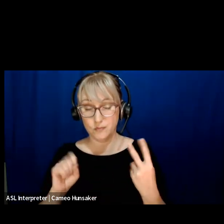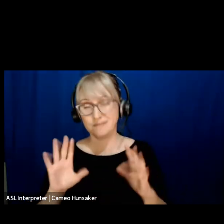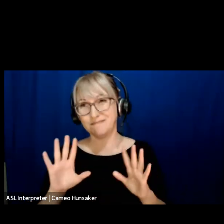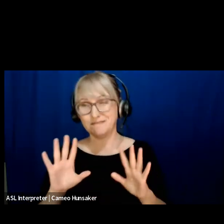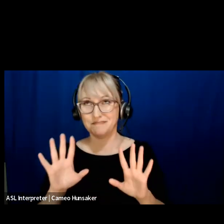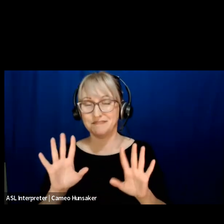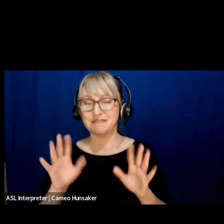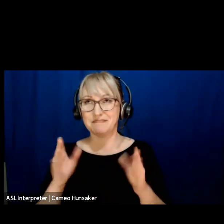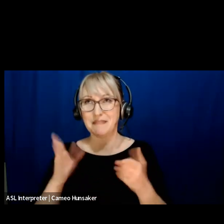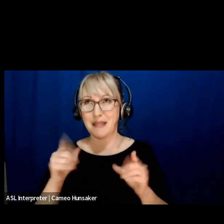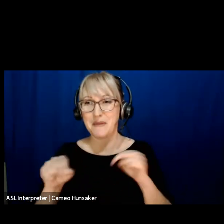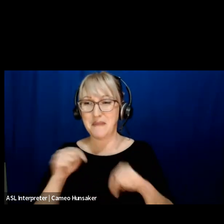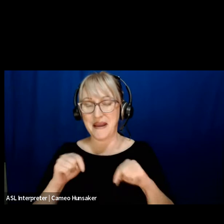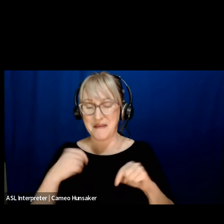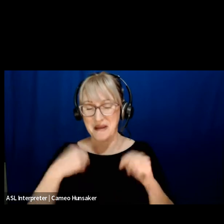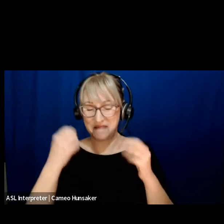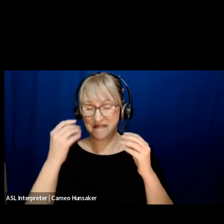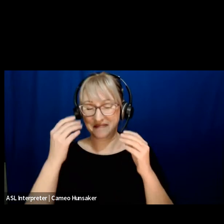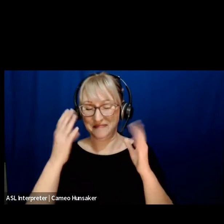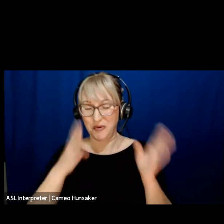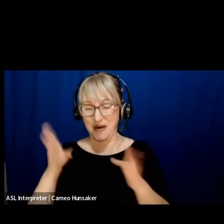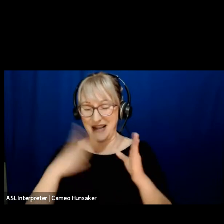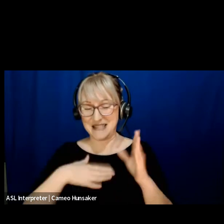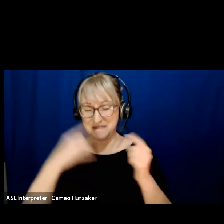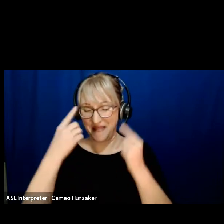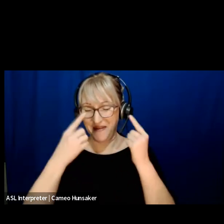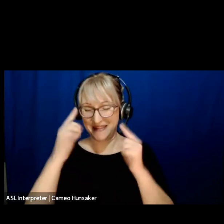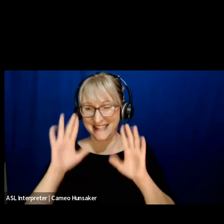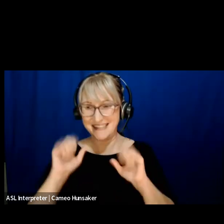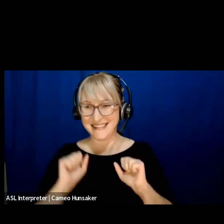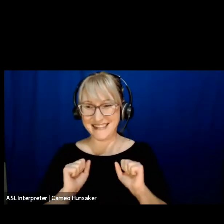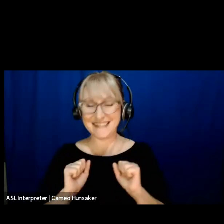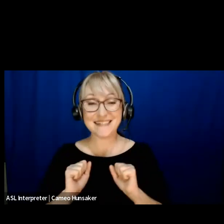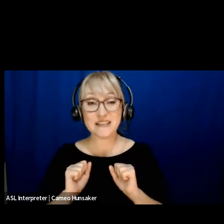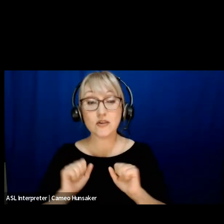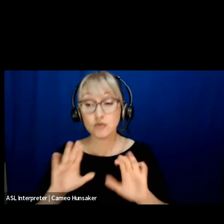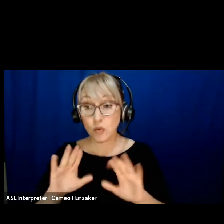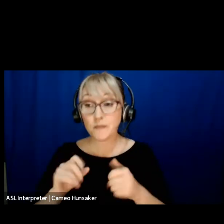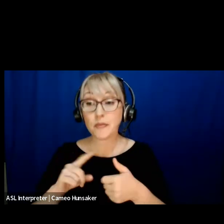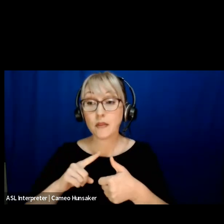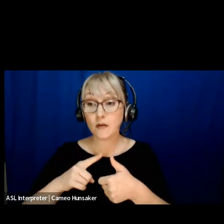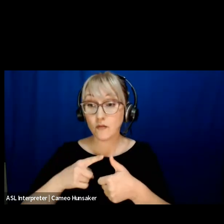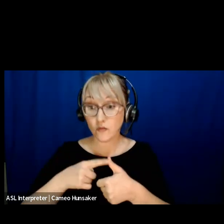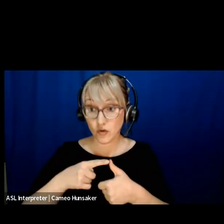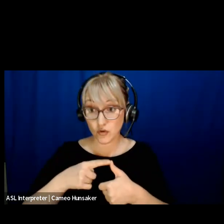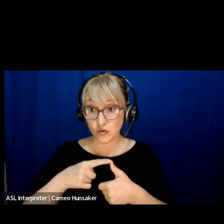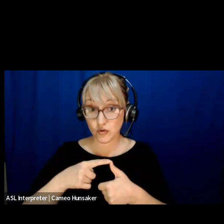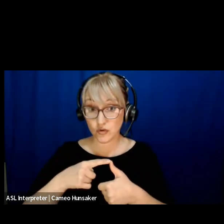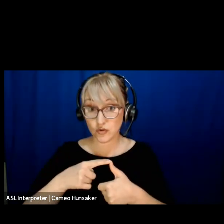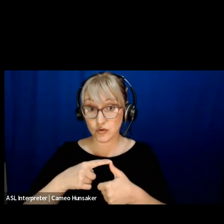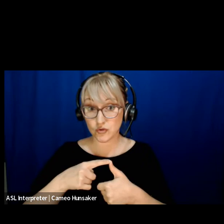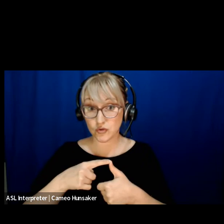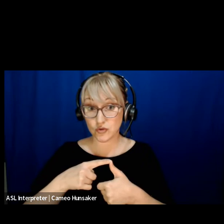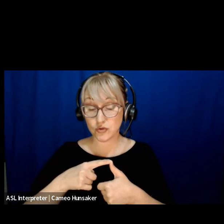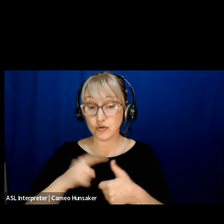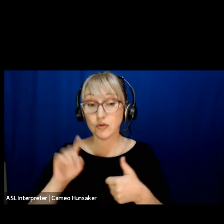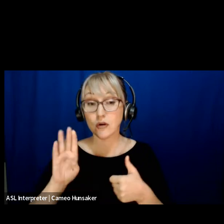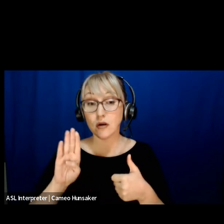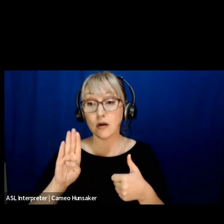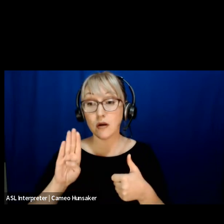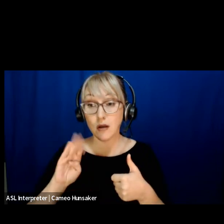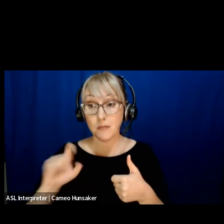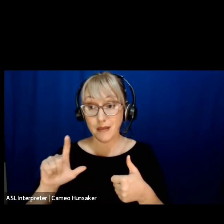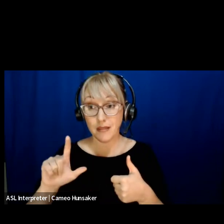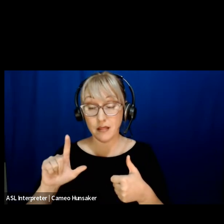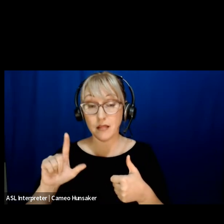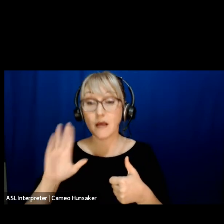Let me back up, I'm organizing my thought. Okay, so first is there's a bill that will